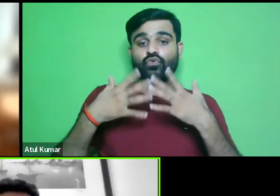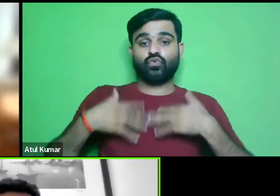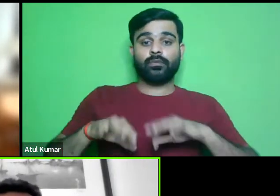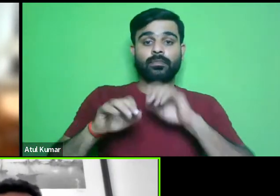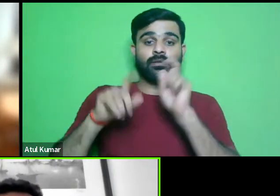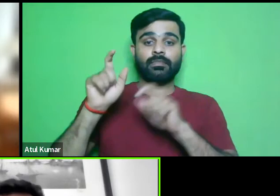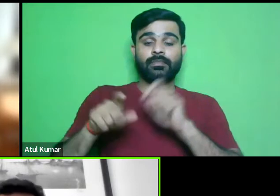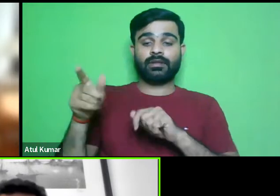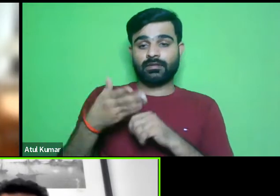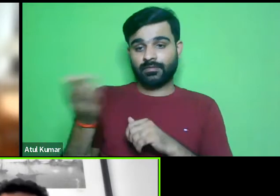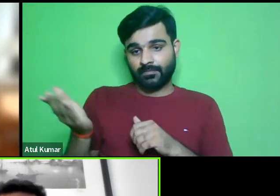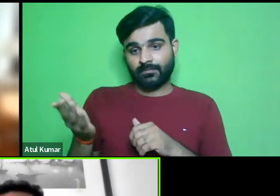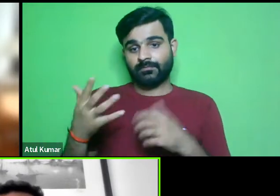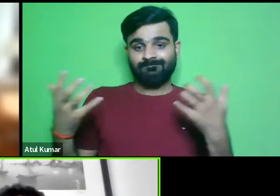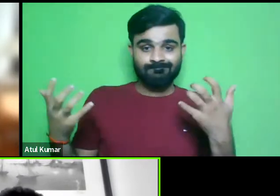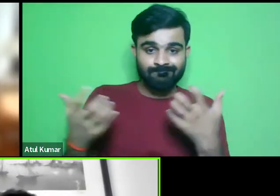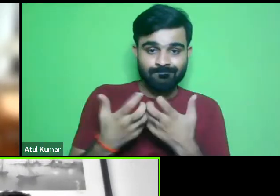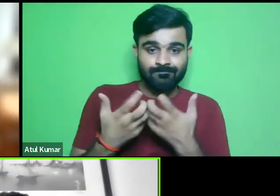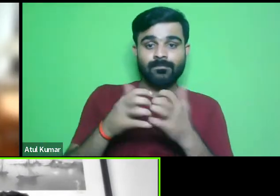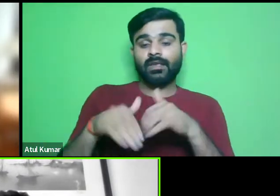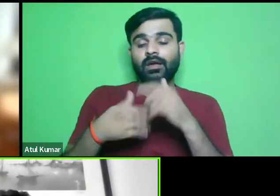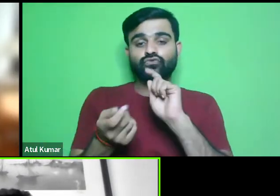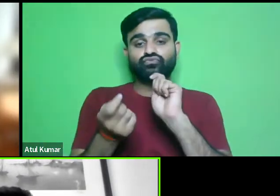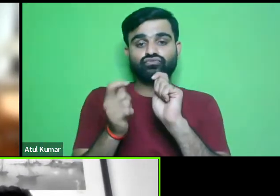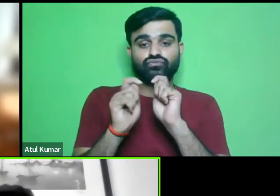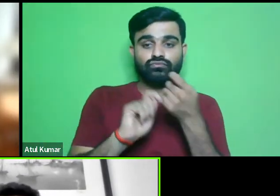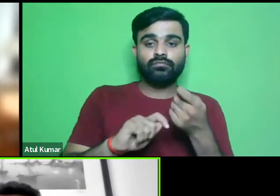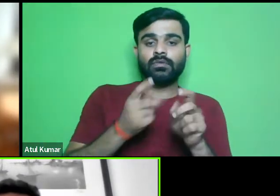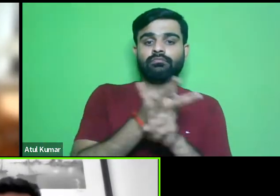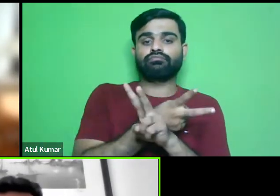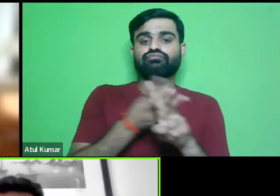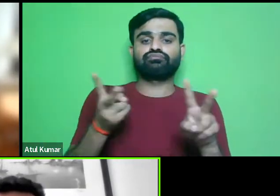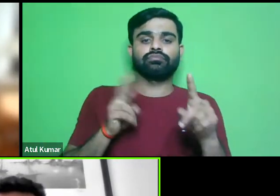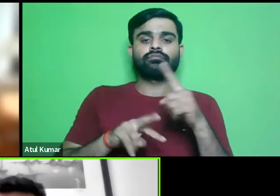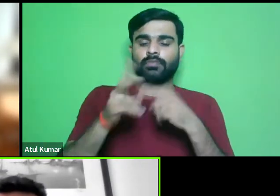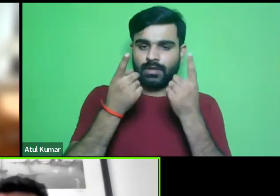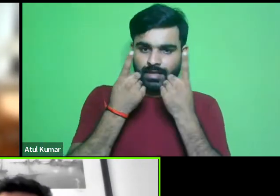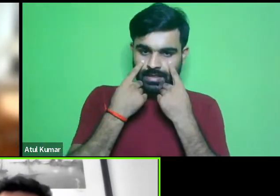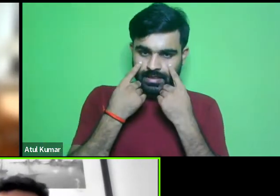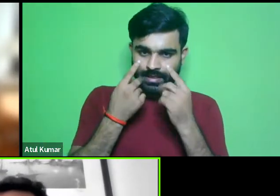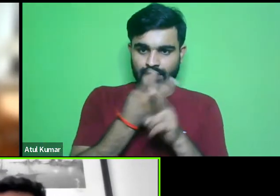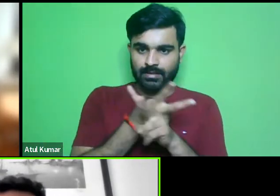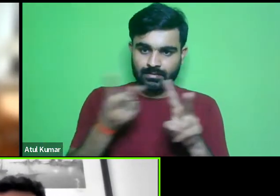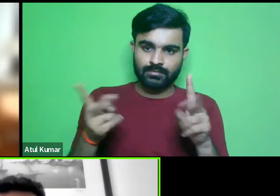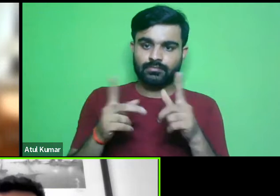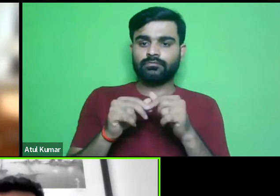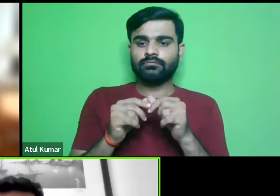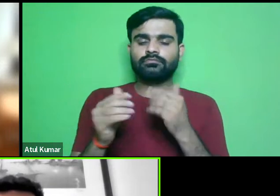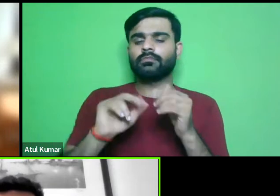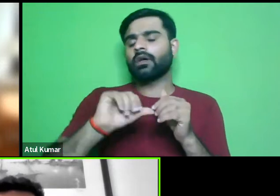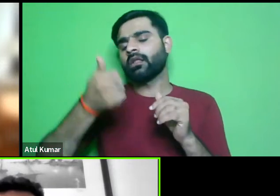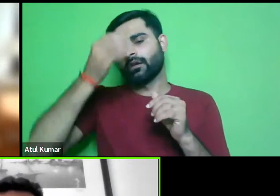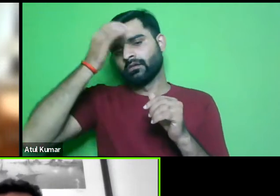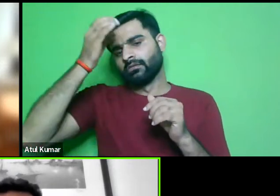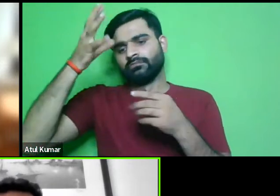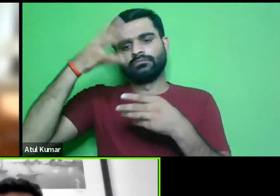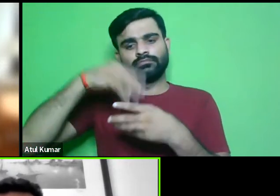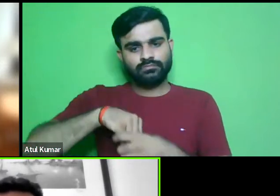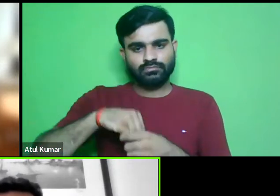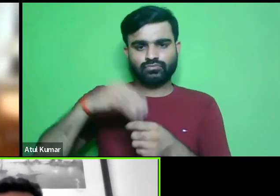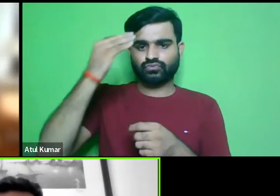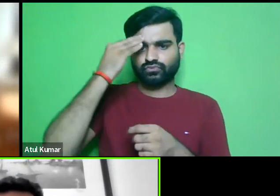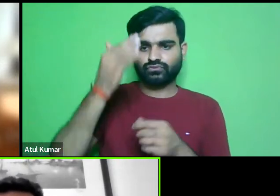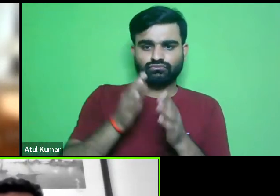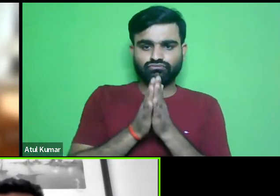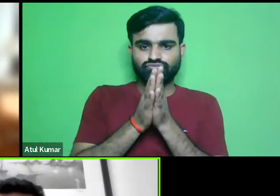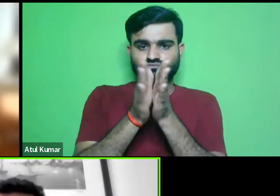loop. In practice, how this has been implemented has really varied in different jurisdictions, and there are certain other concepts in EU law that like